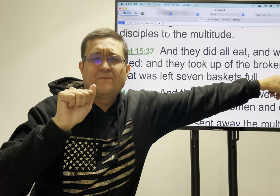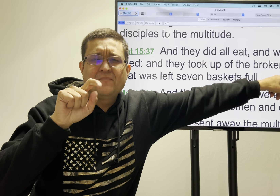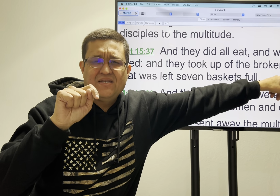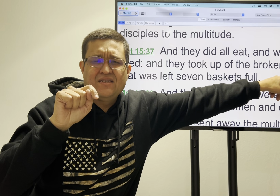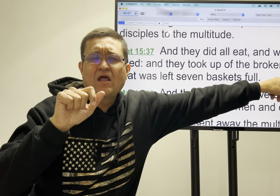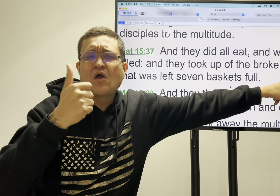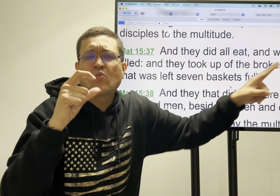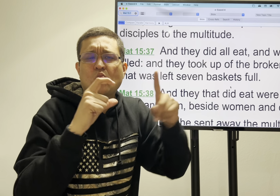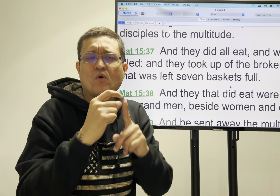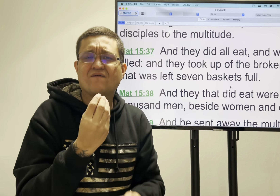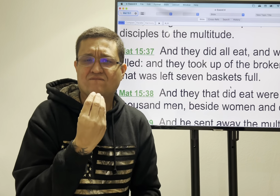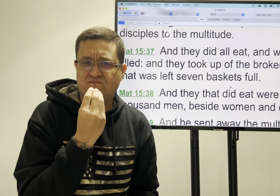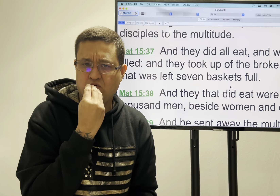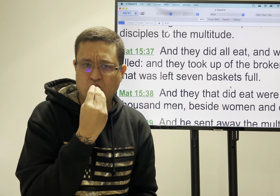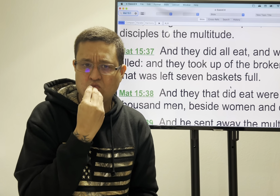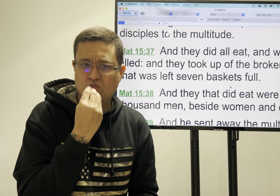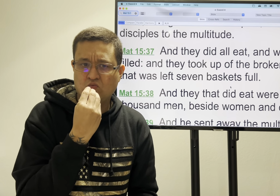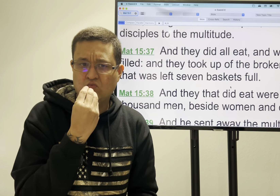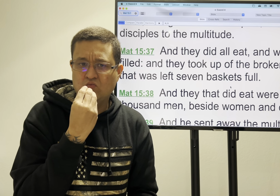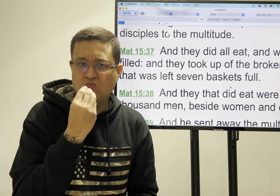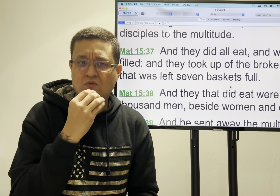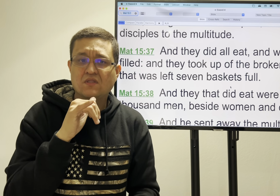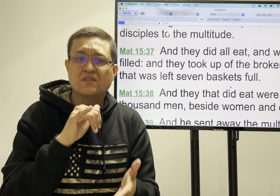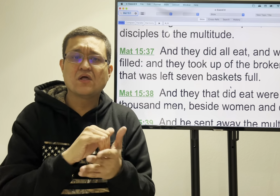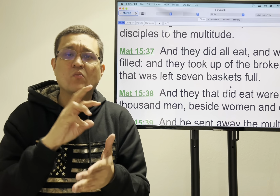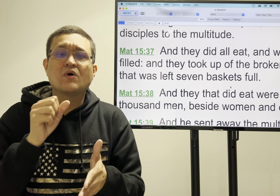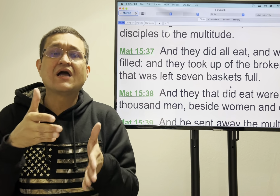up the broken meat that was left.